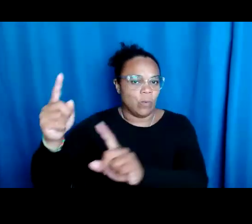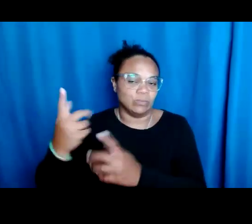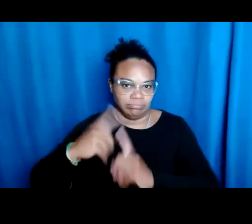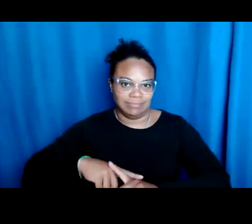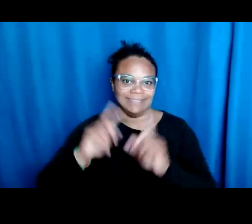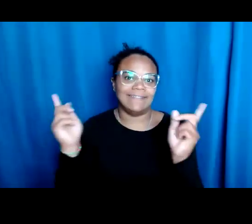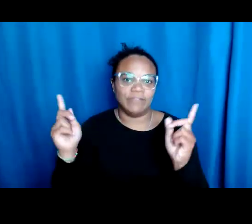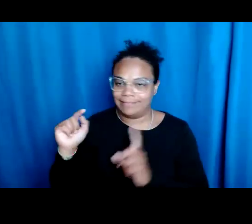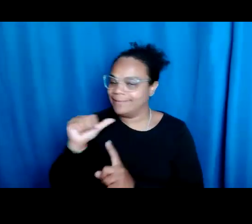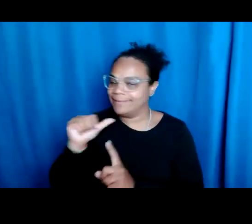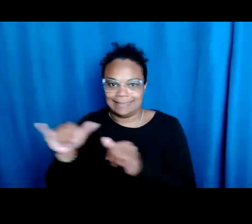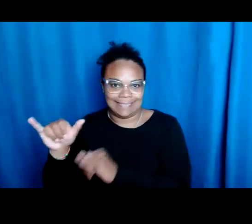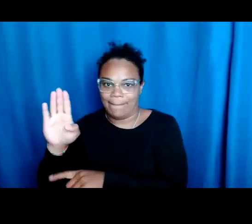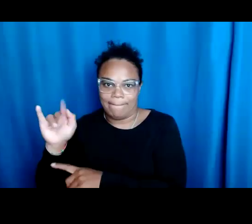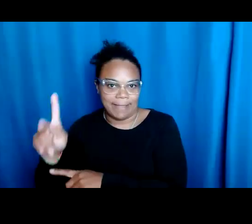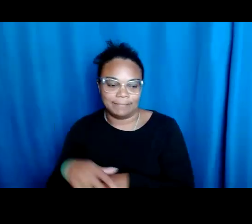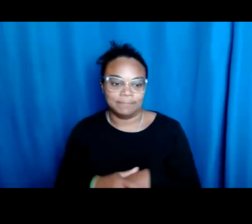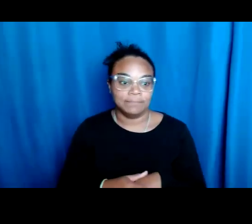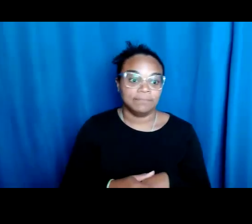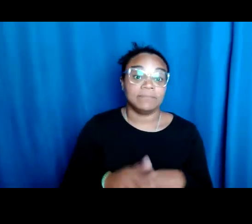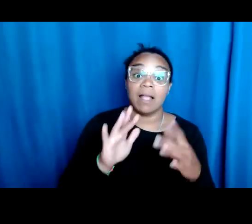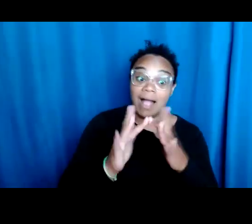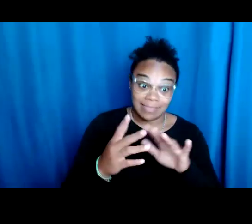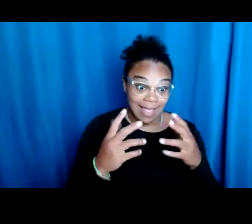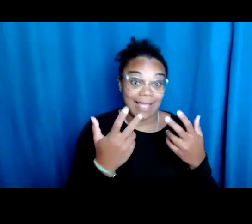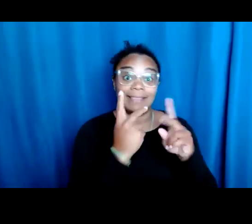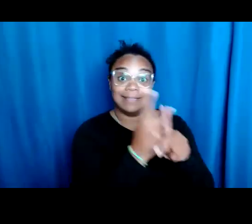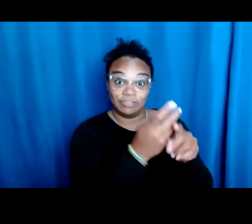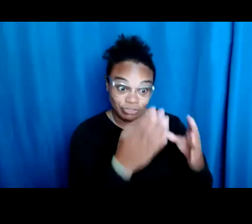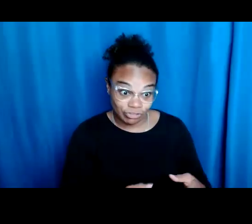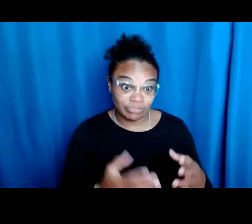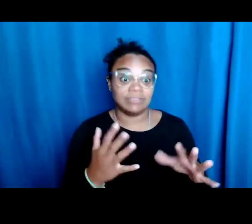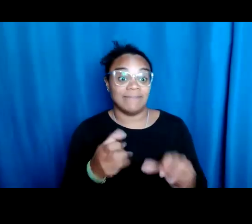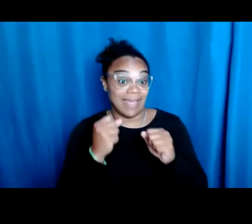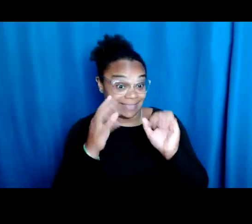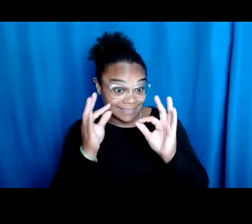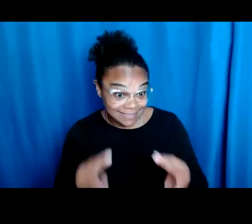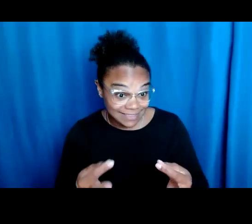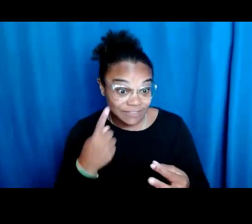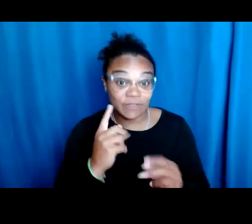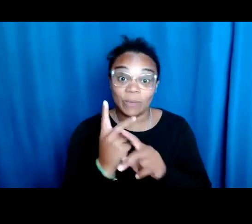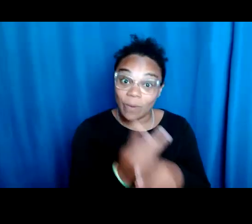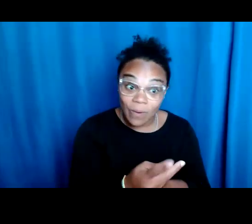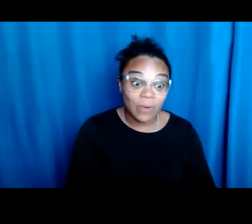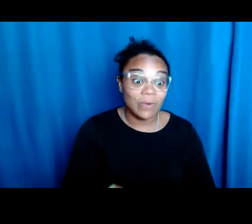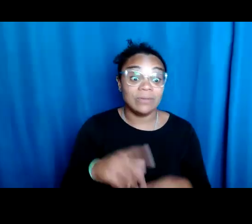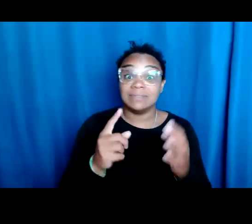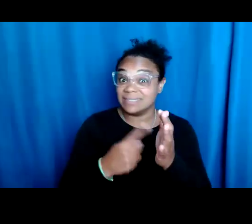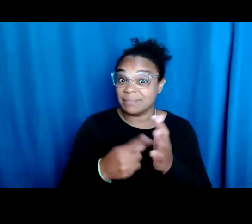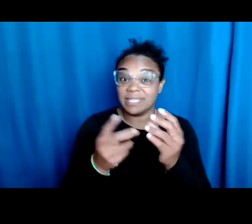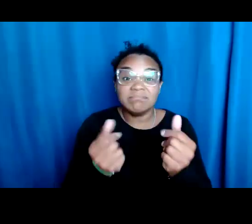Online lenders, fast decisions on loans and quick funding, sometimes within days, again, sometimes in